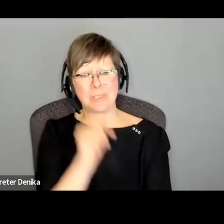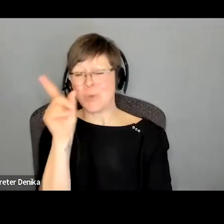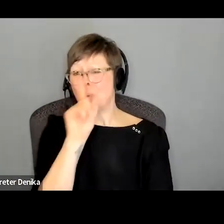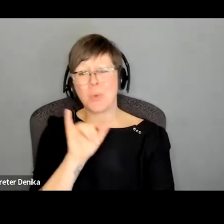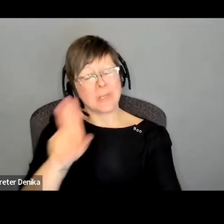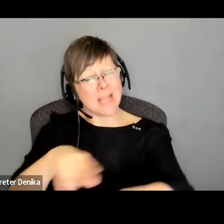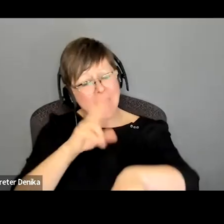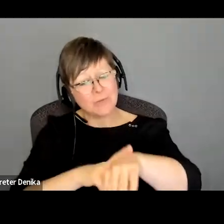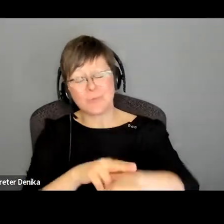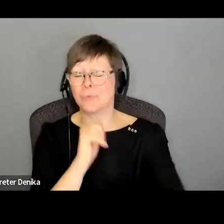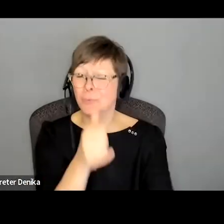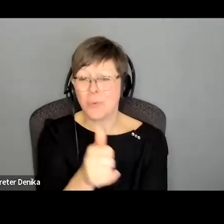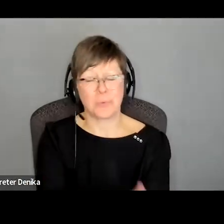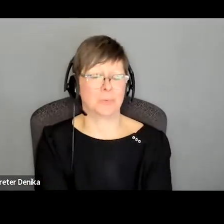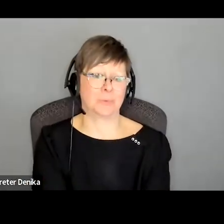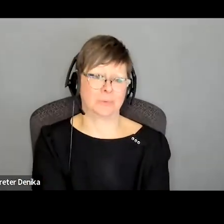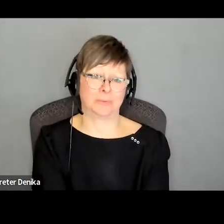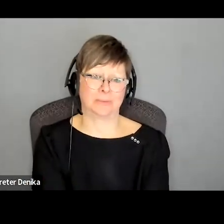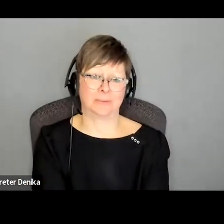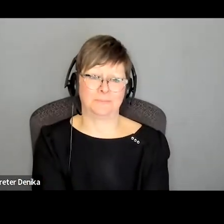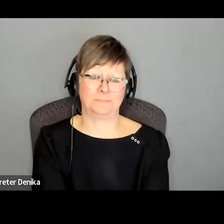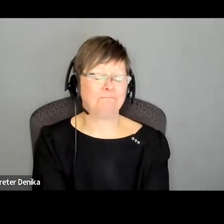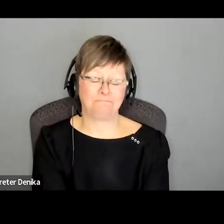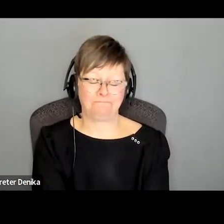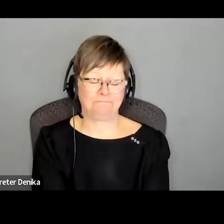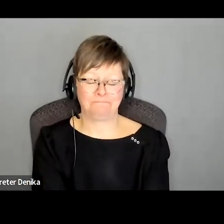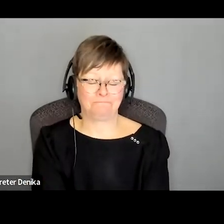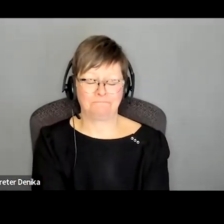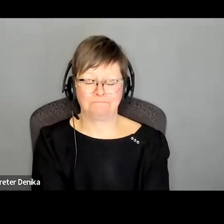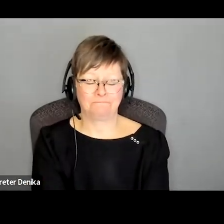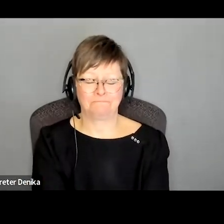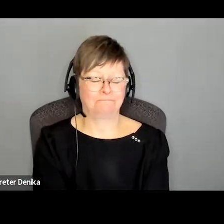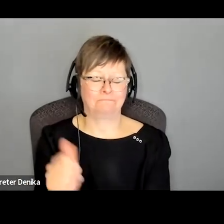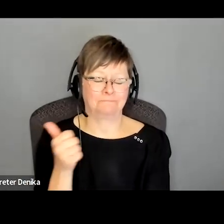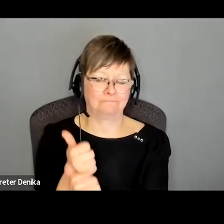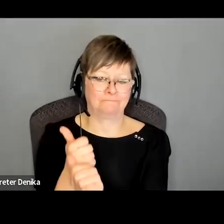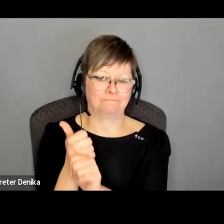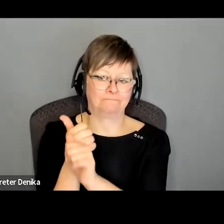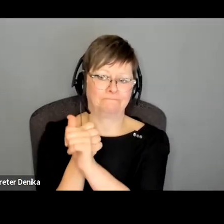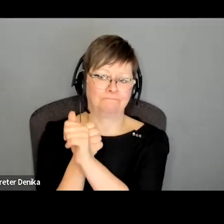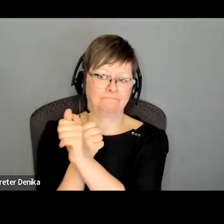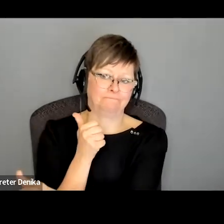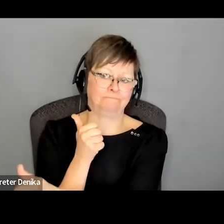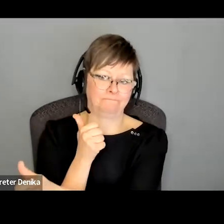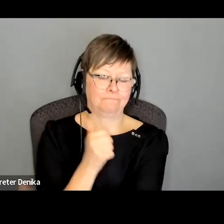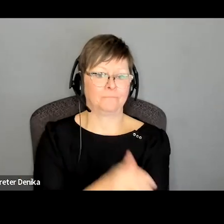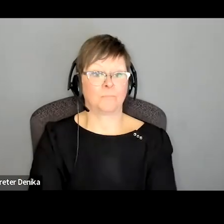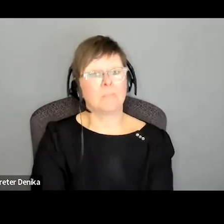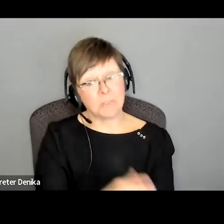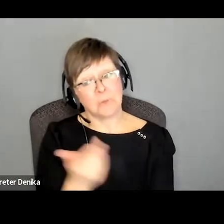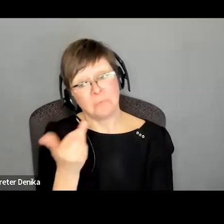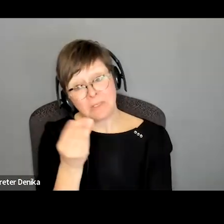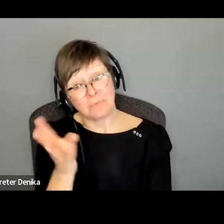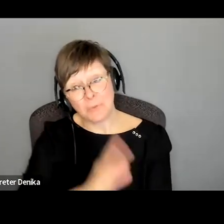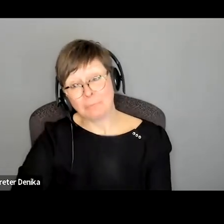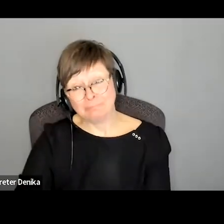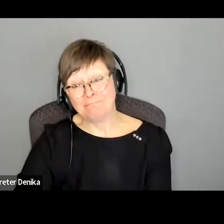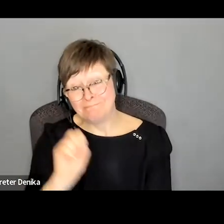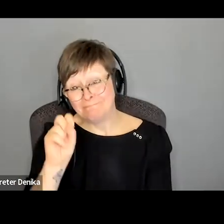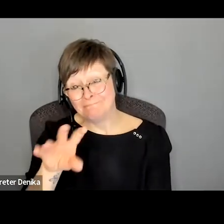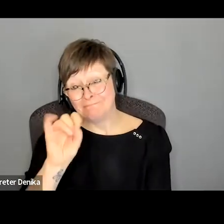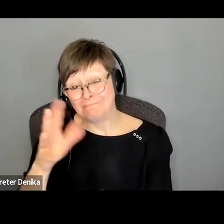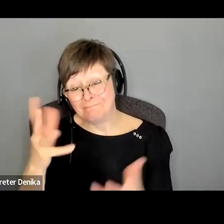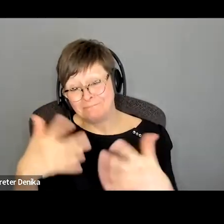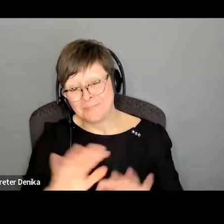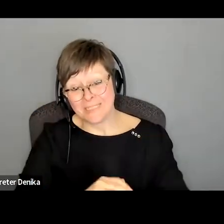on the camera at all um i don't know there's a few that's a